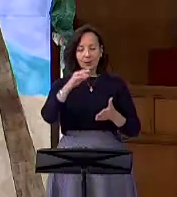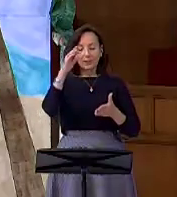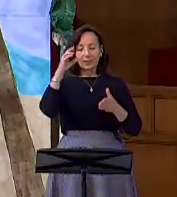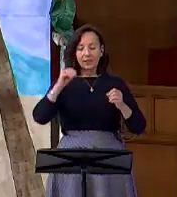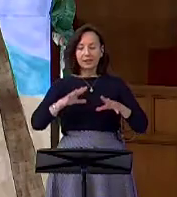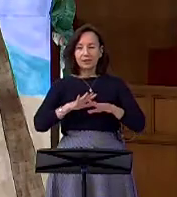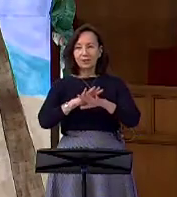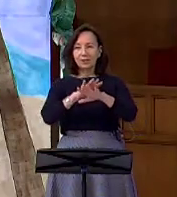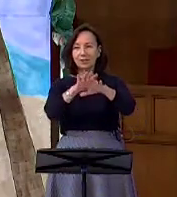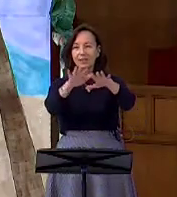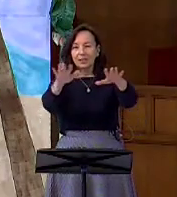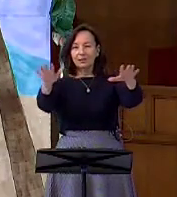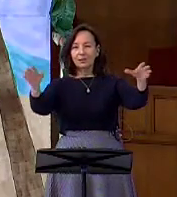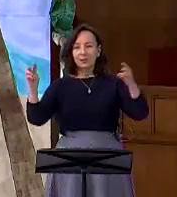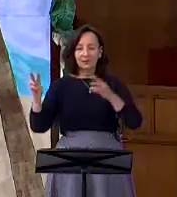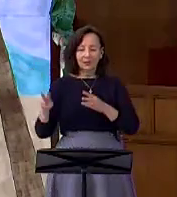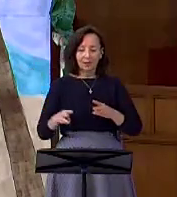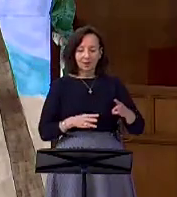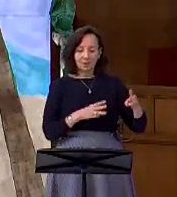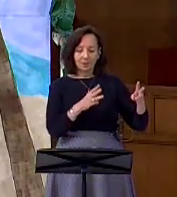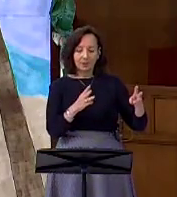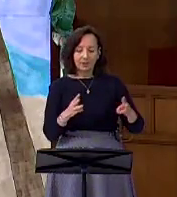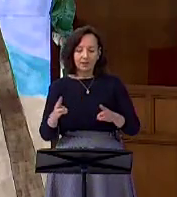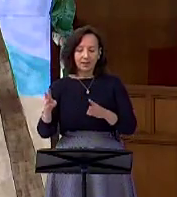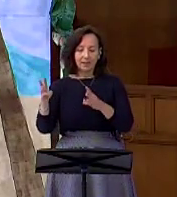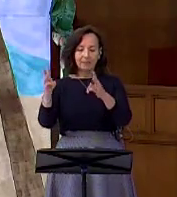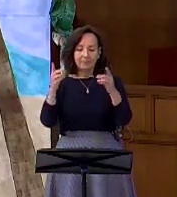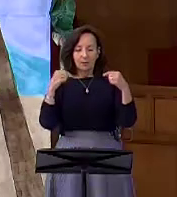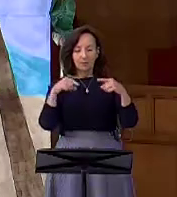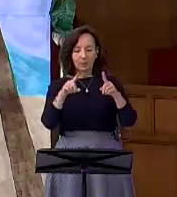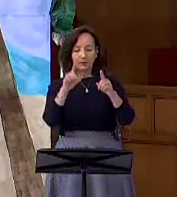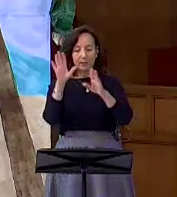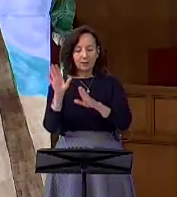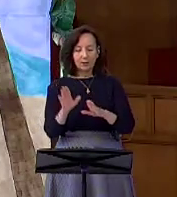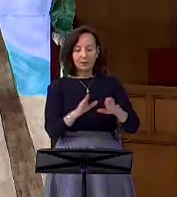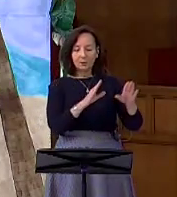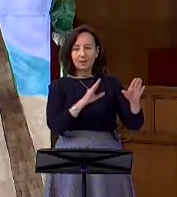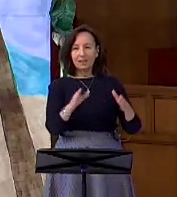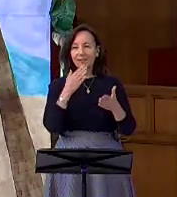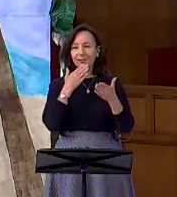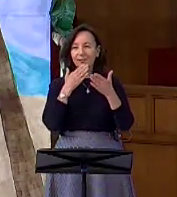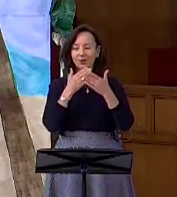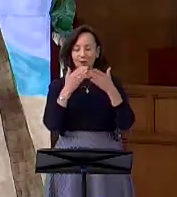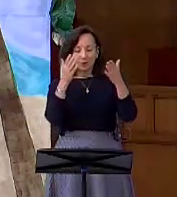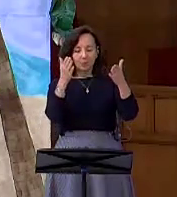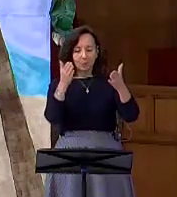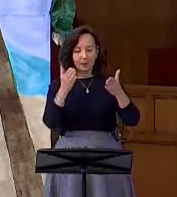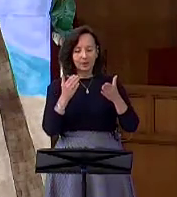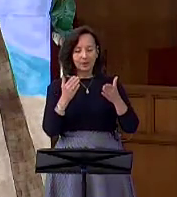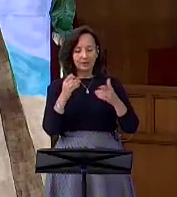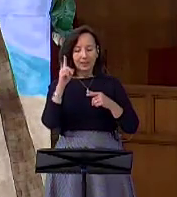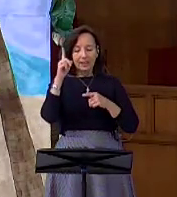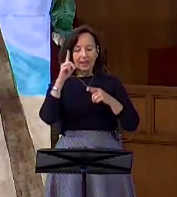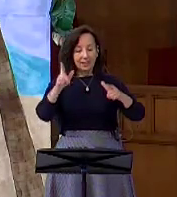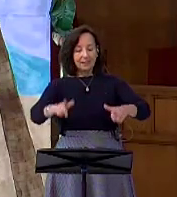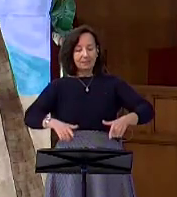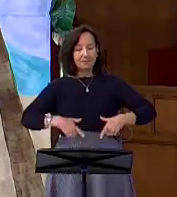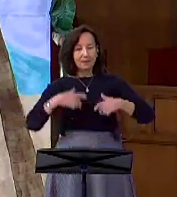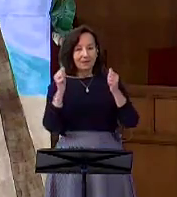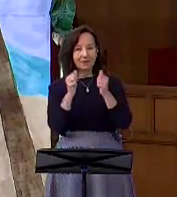glory He sheds on our way. While we do His good will,